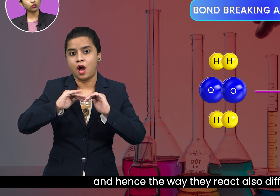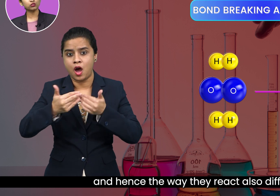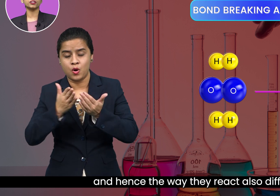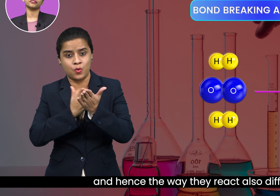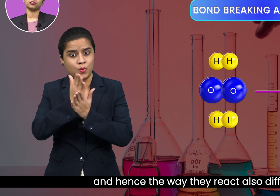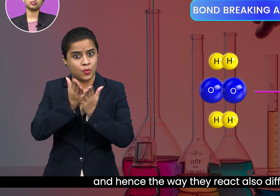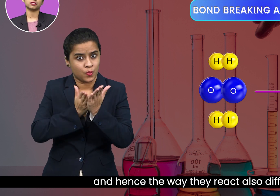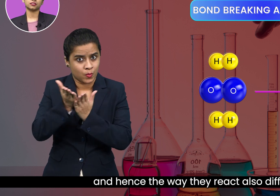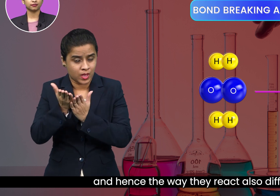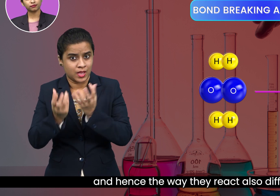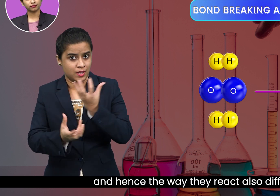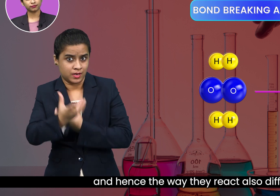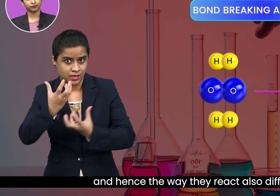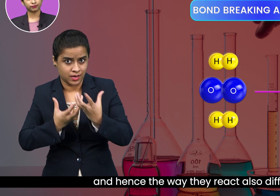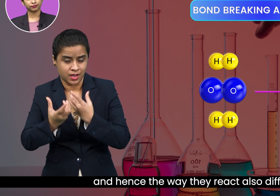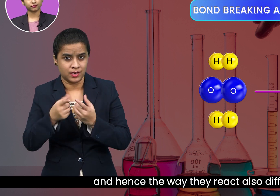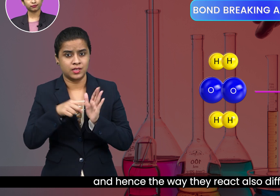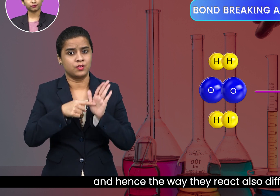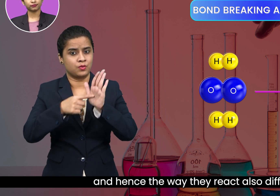react also differs.